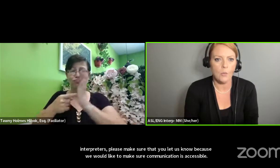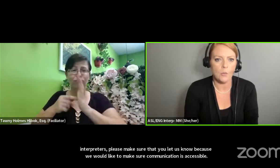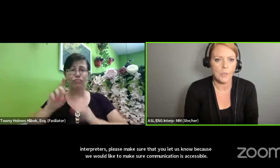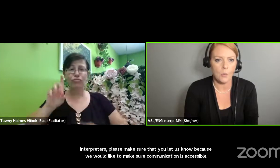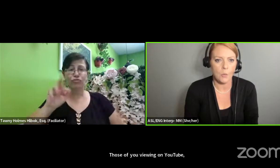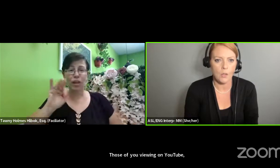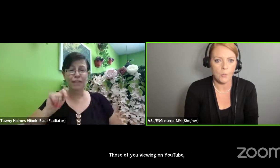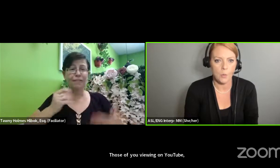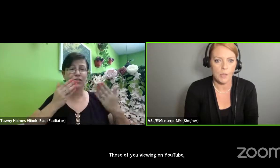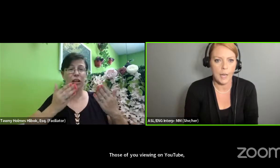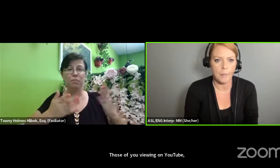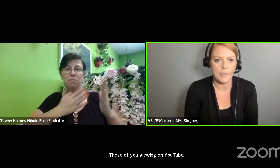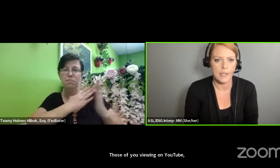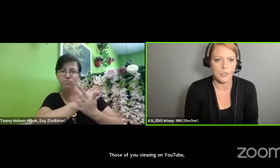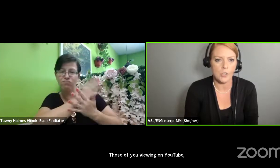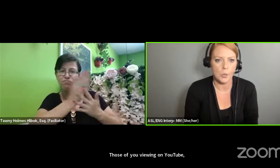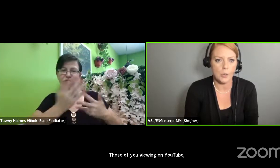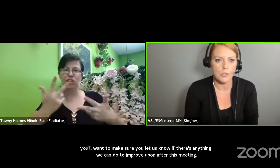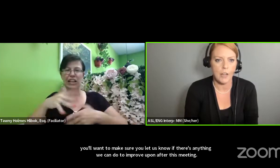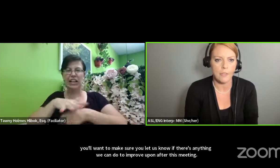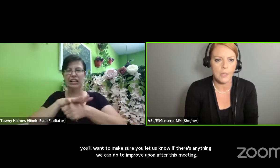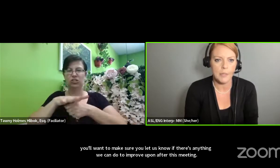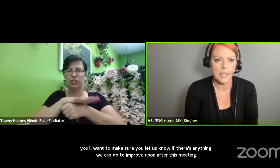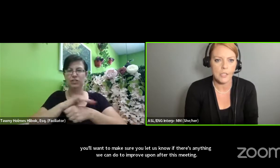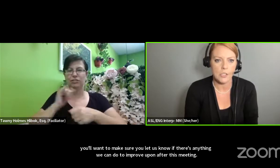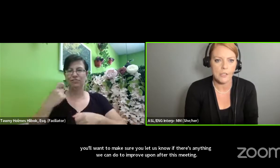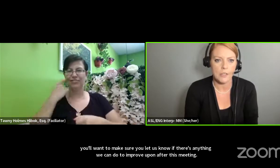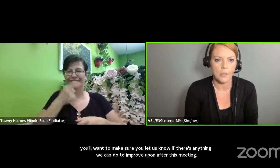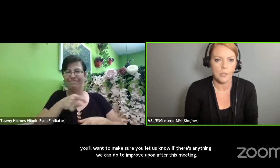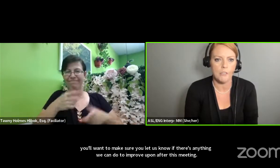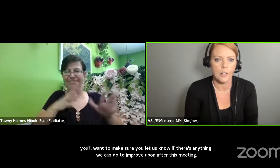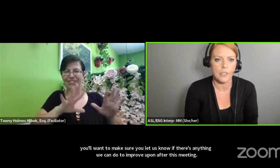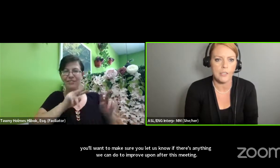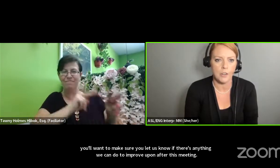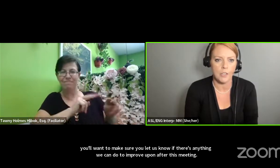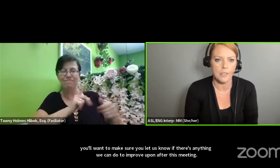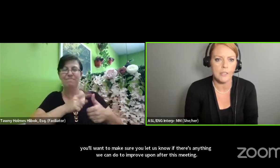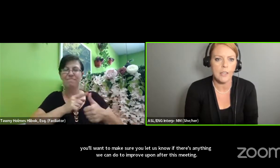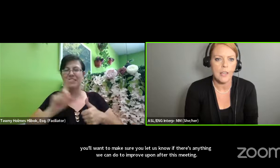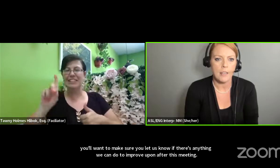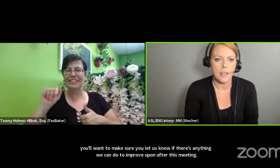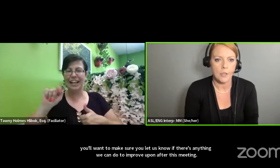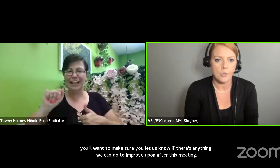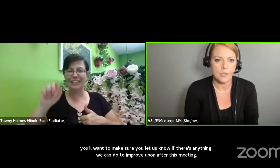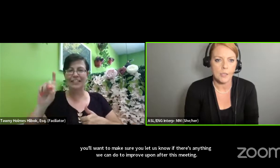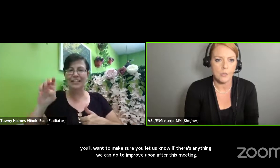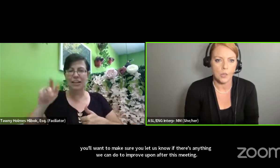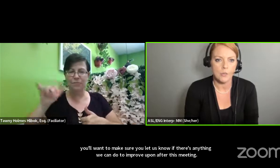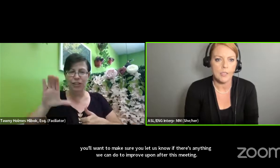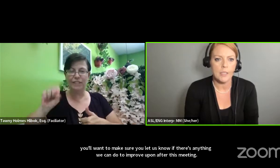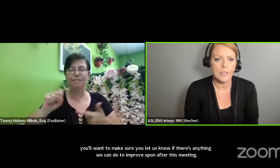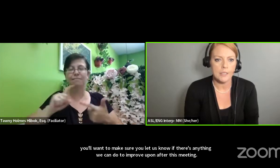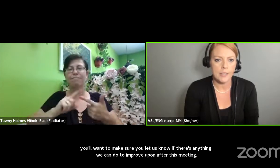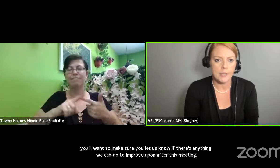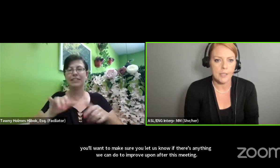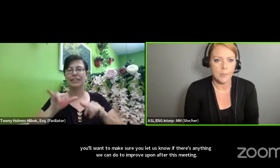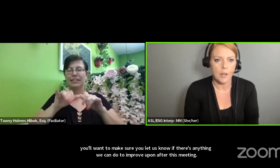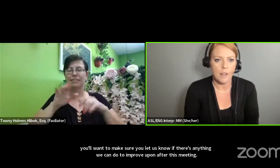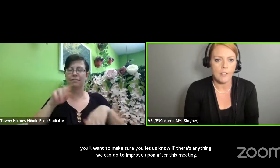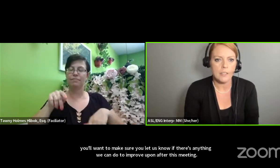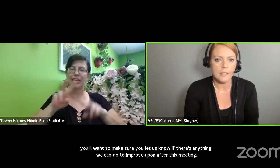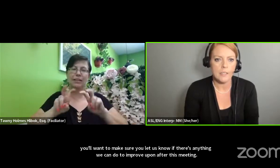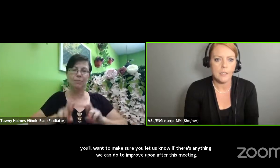Now, hopefully what will happen is I'll show you the draft recommendations in the 3 various areas that you just observed: data